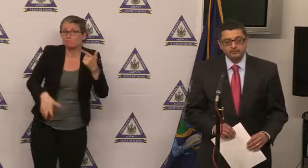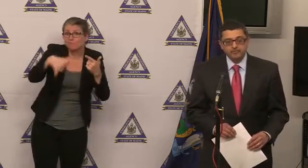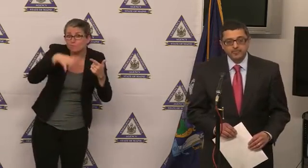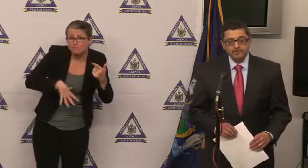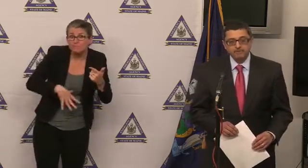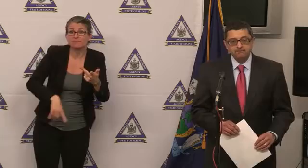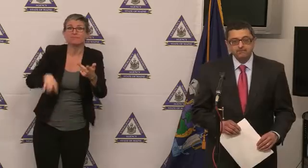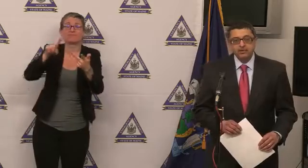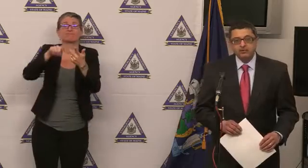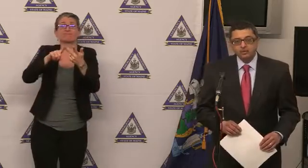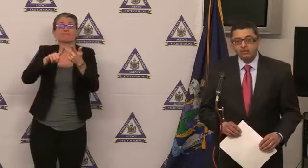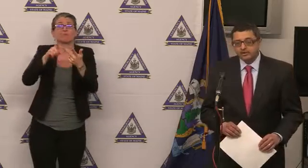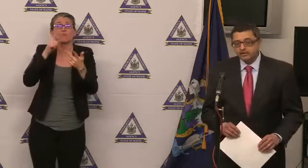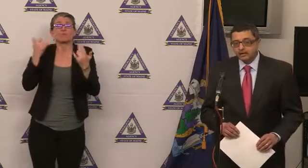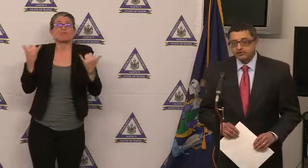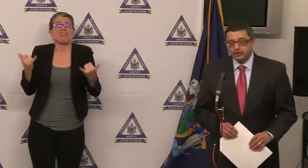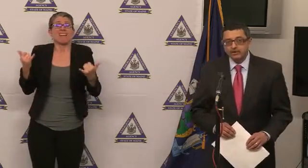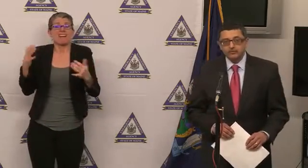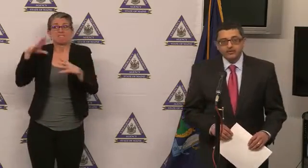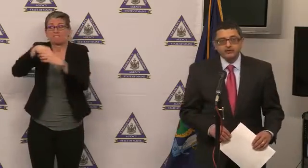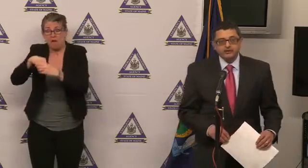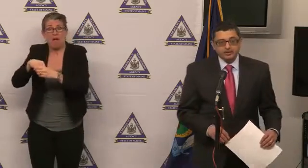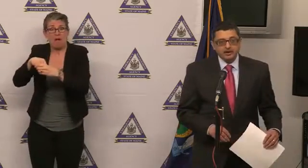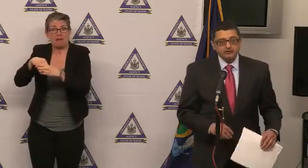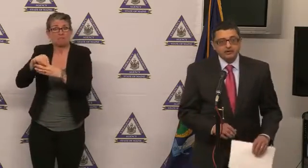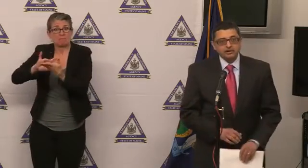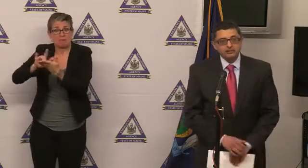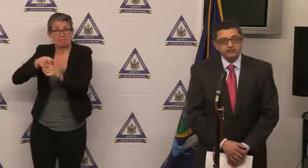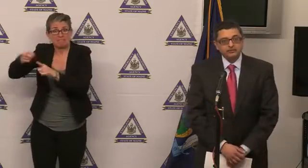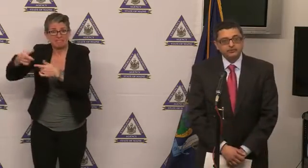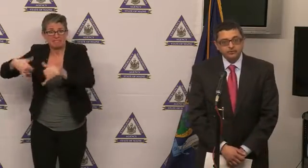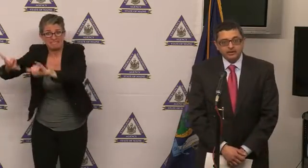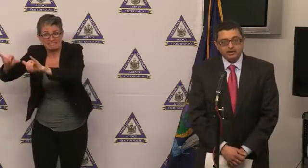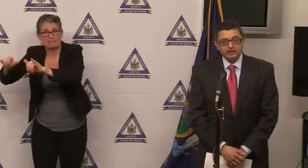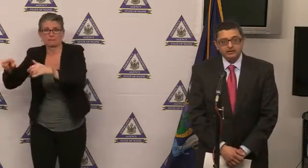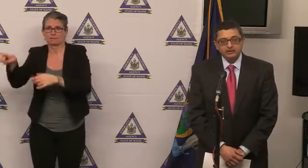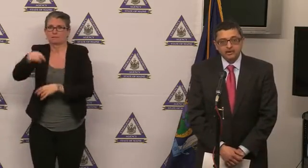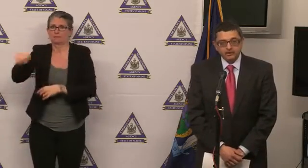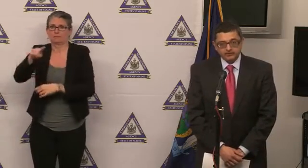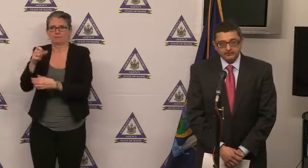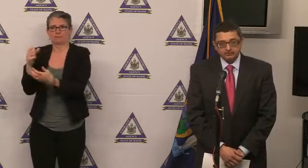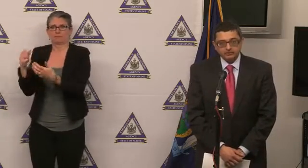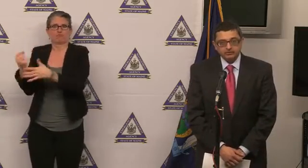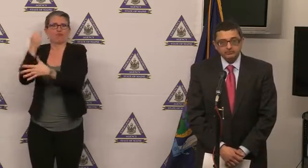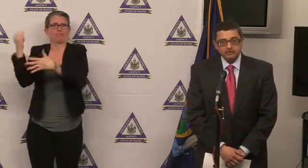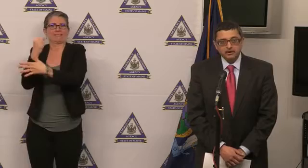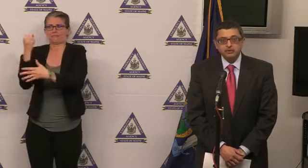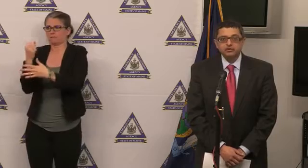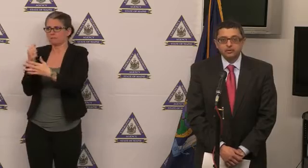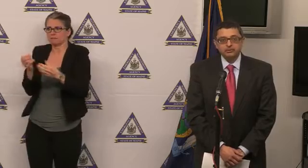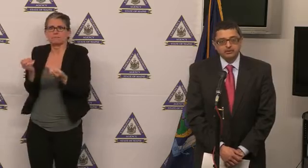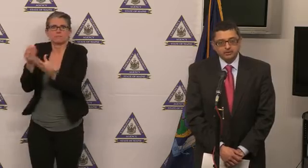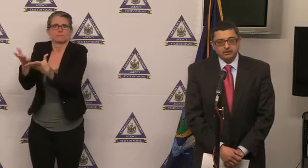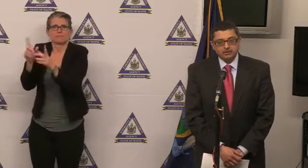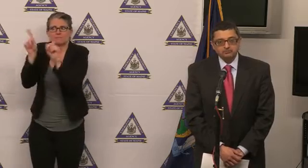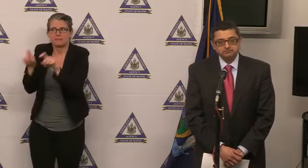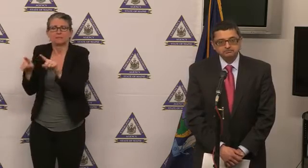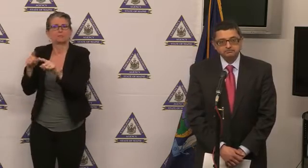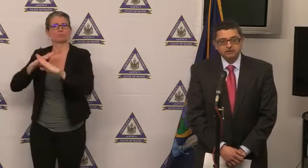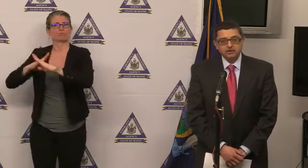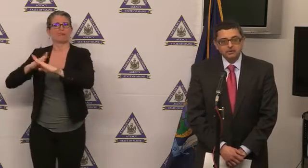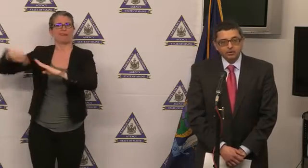hospital. We recognize, however, that this backlog number is too high and unacceptable, and here's what we're doing about